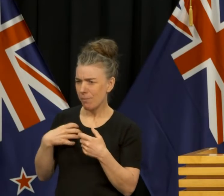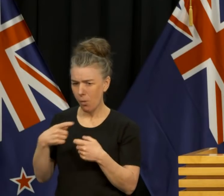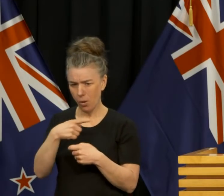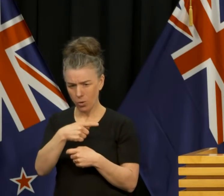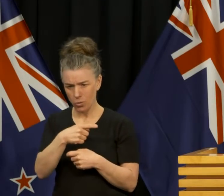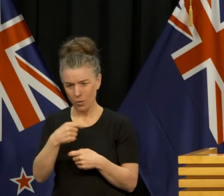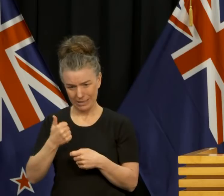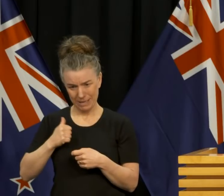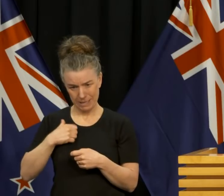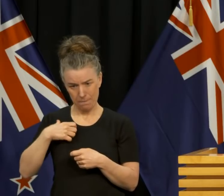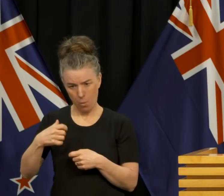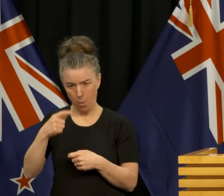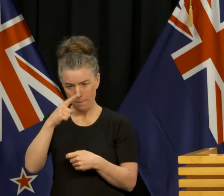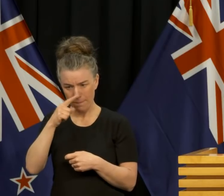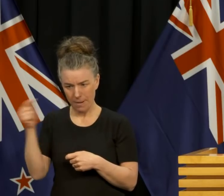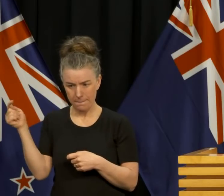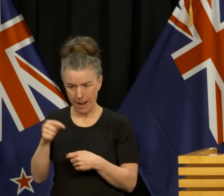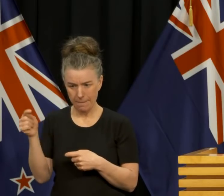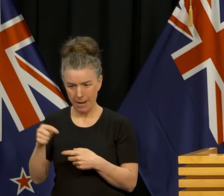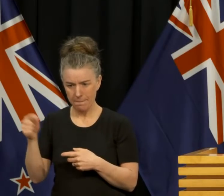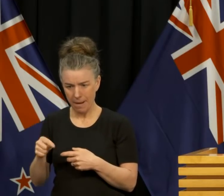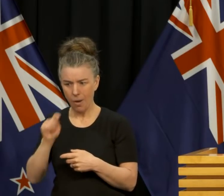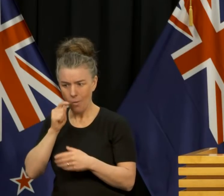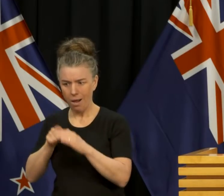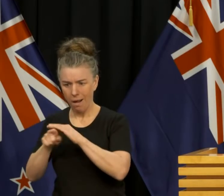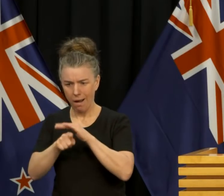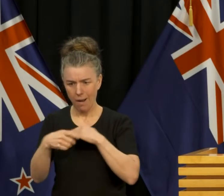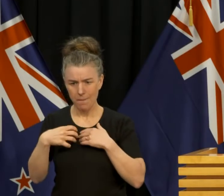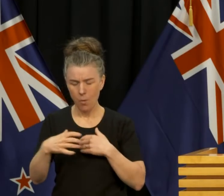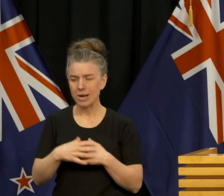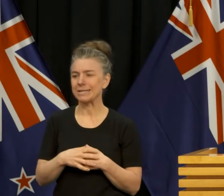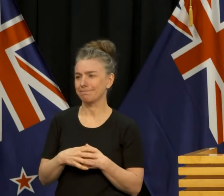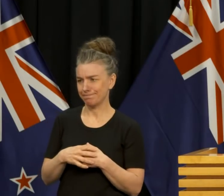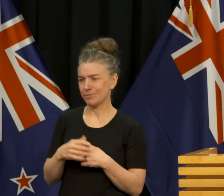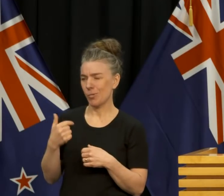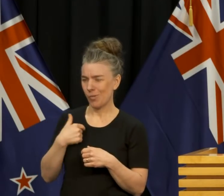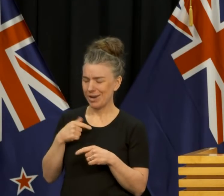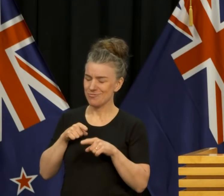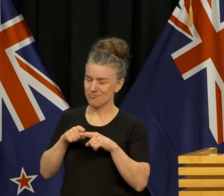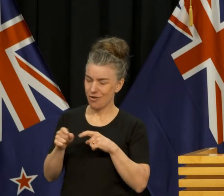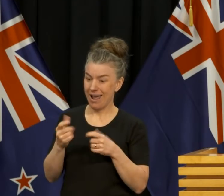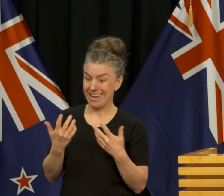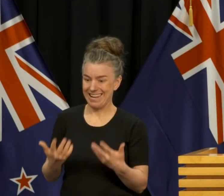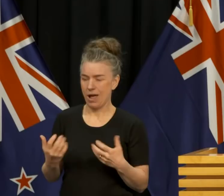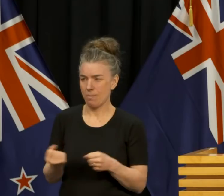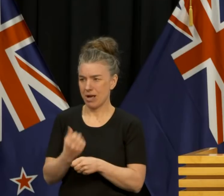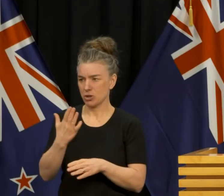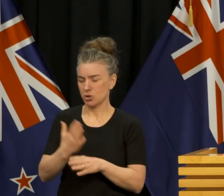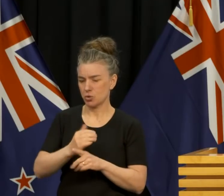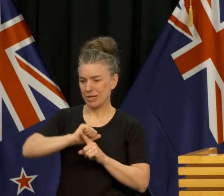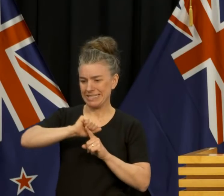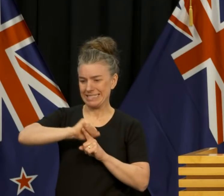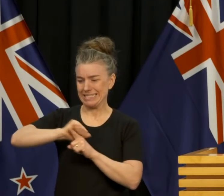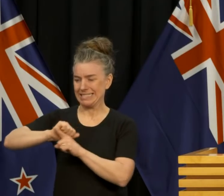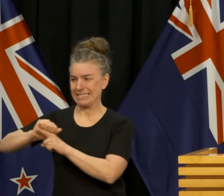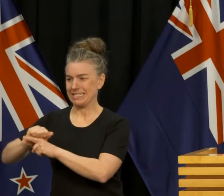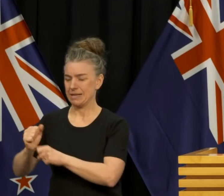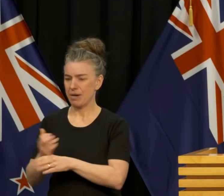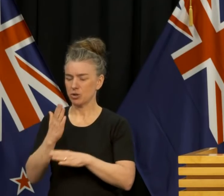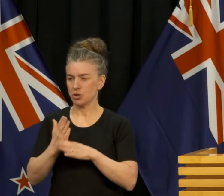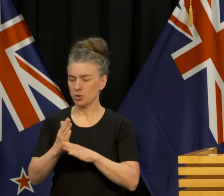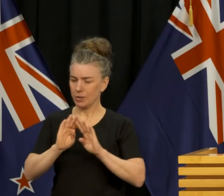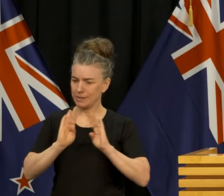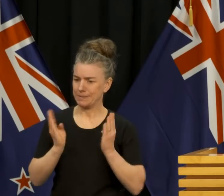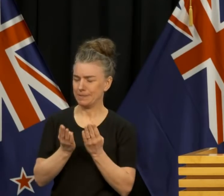Air Commodore Webb have done a lot just to tighten arrangements around the managed isolation and quarantine facilities. Again, I'll